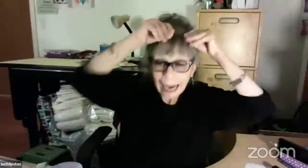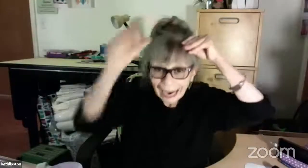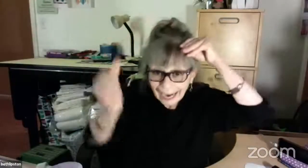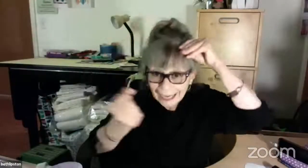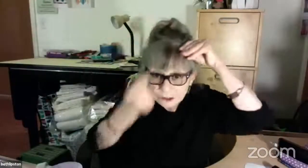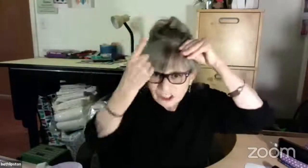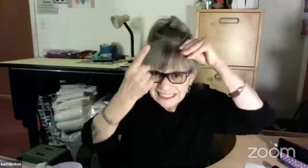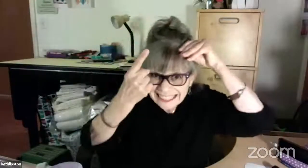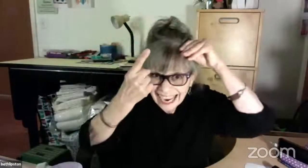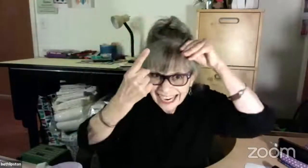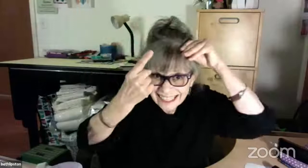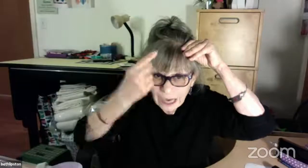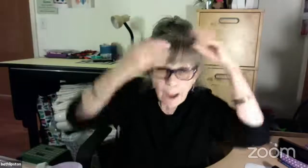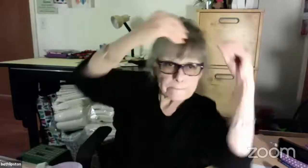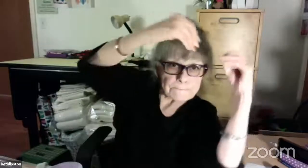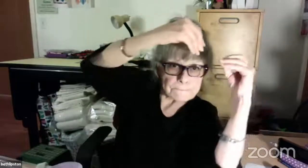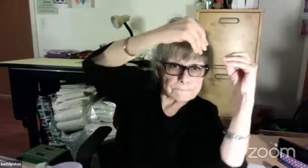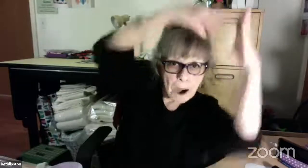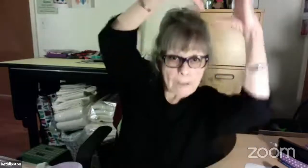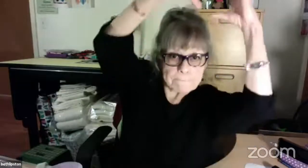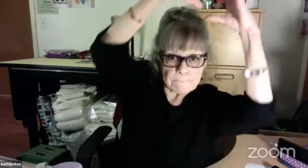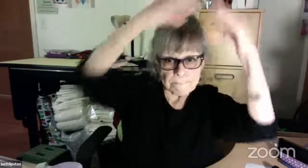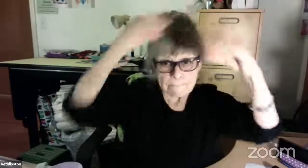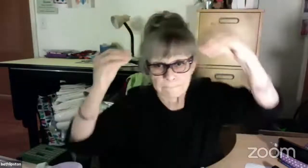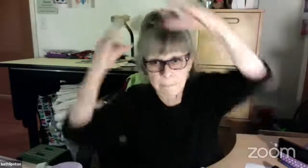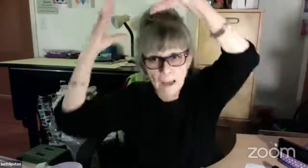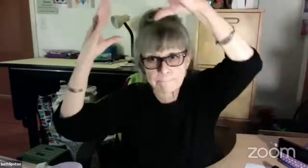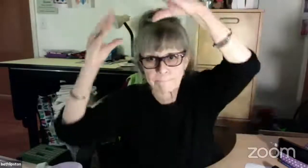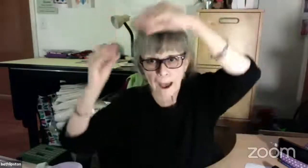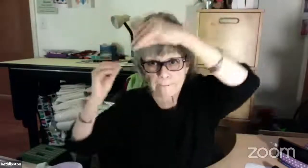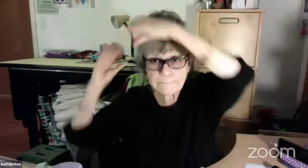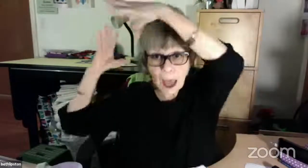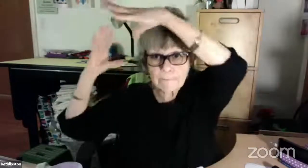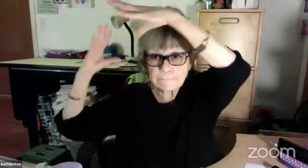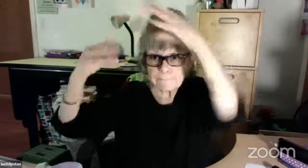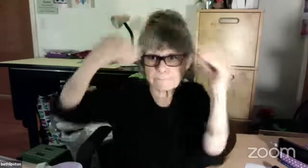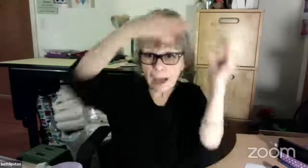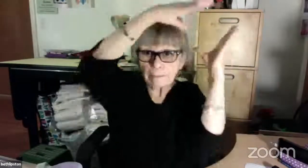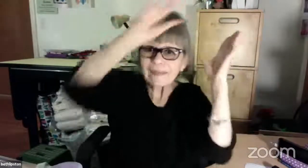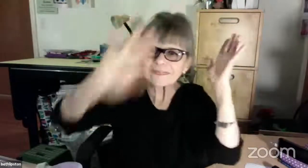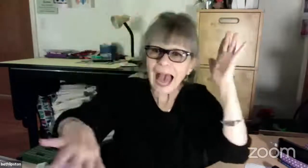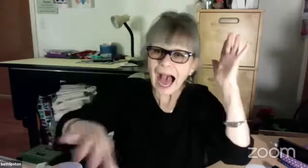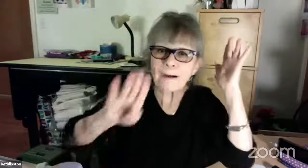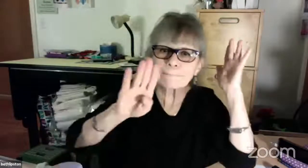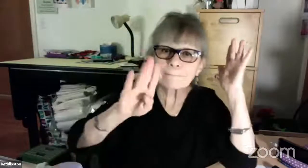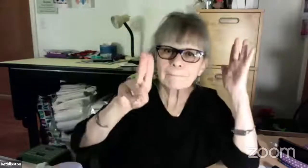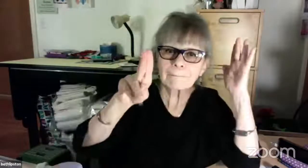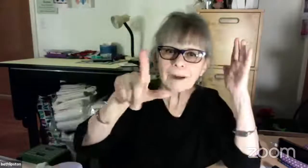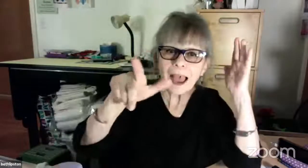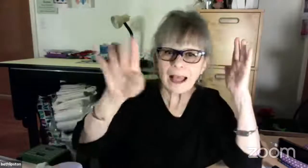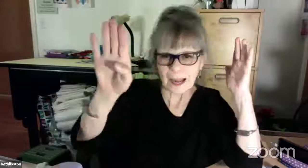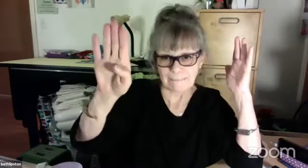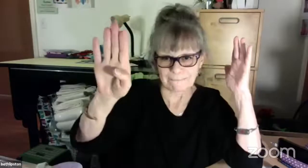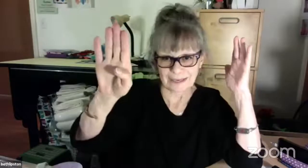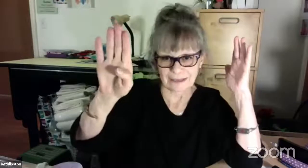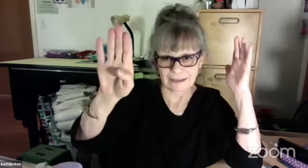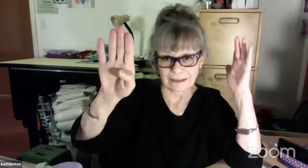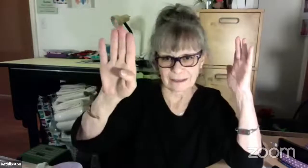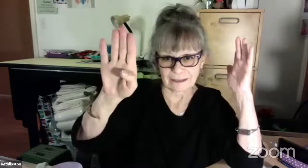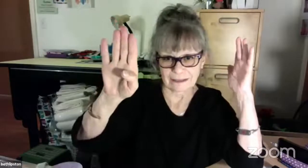and absorbing so much information visually and just understanding those light bulbs just represent understanding, like